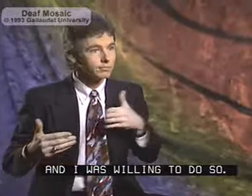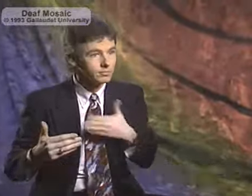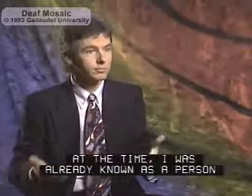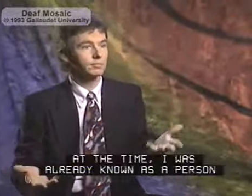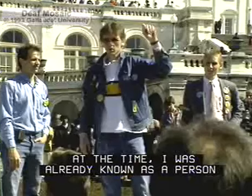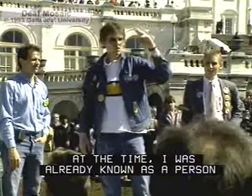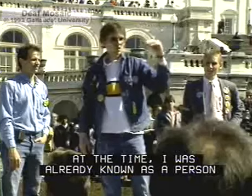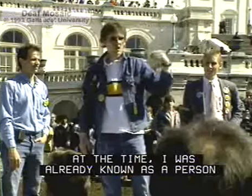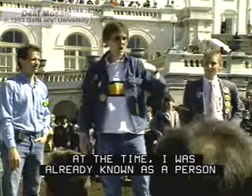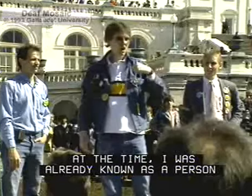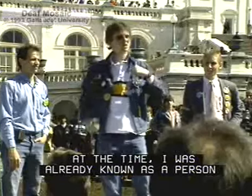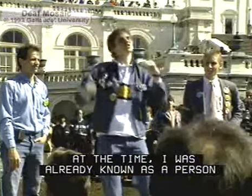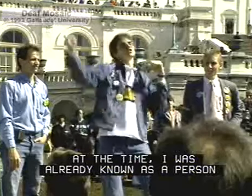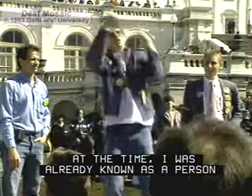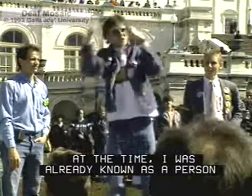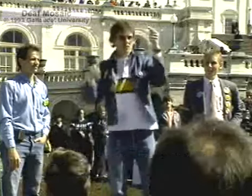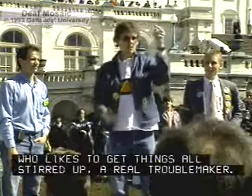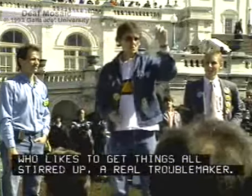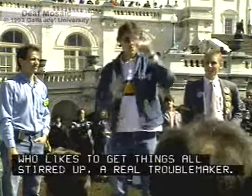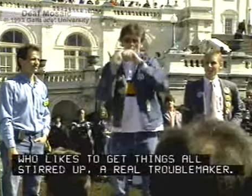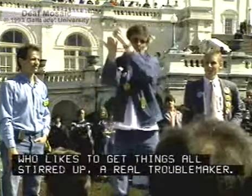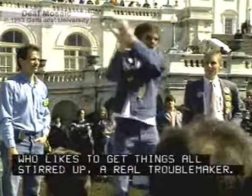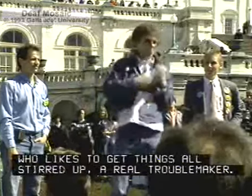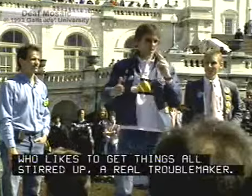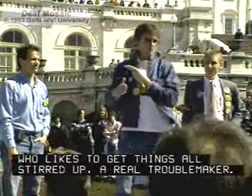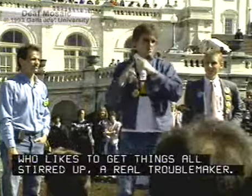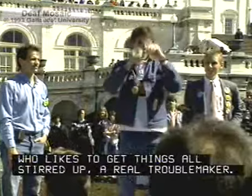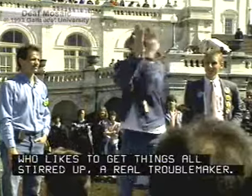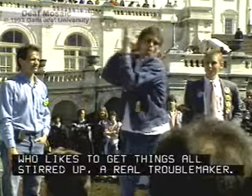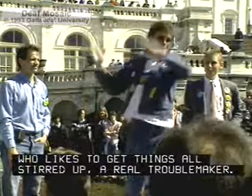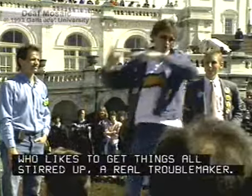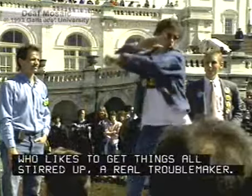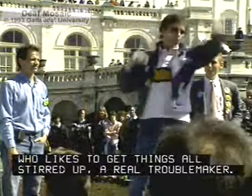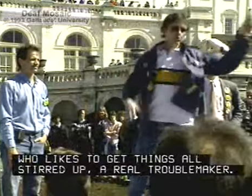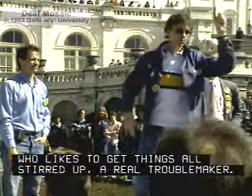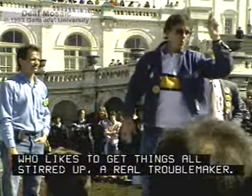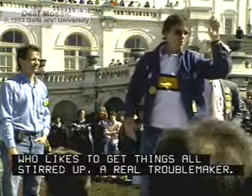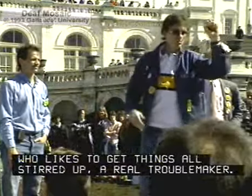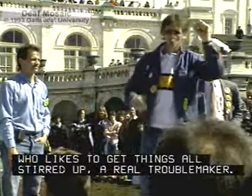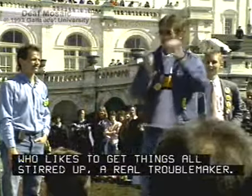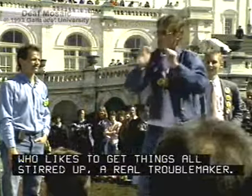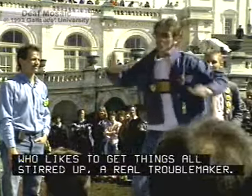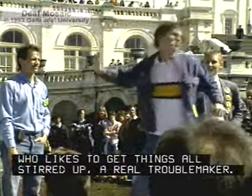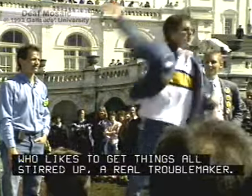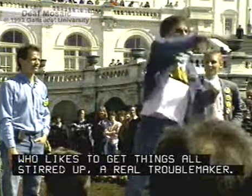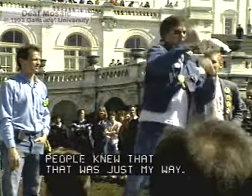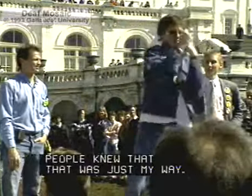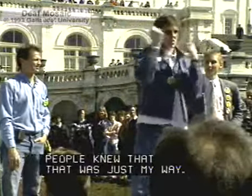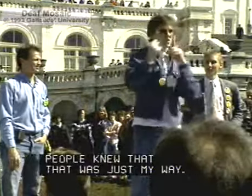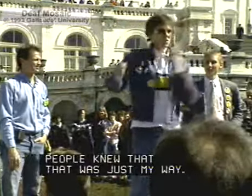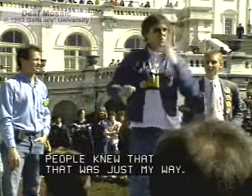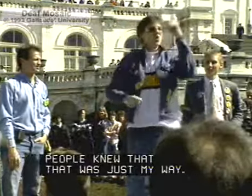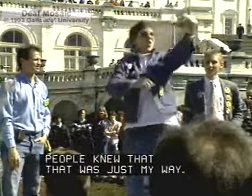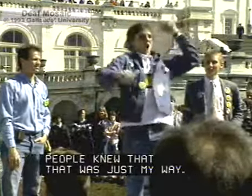the time, I was already known as a person who likes to get things all stirred up, a real troublemaker. People knew that that was just my